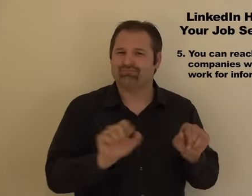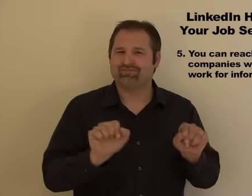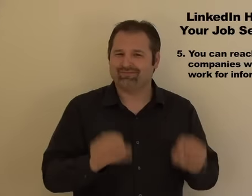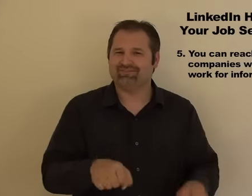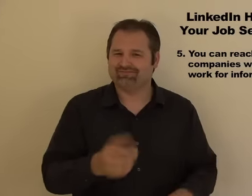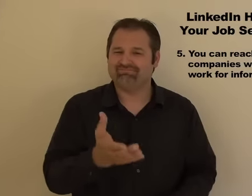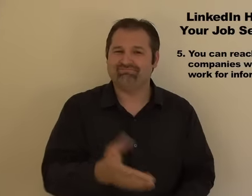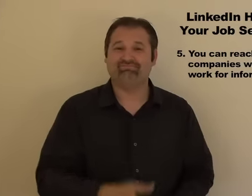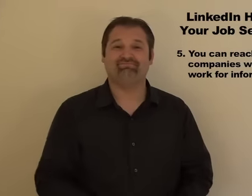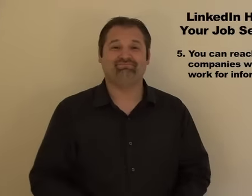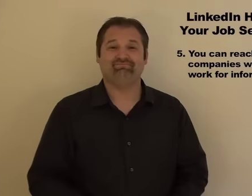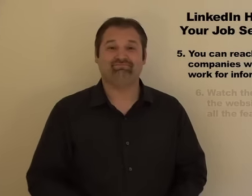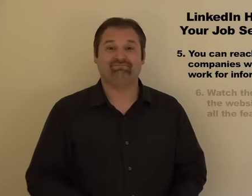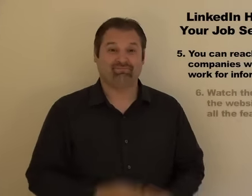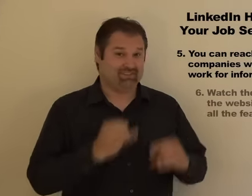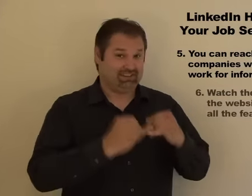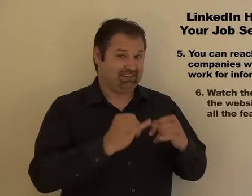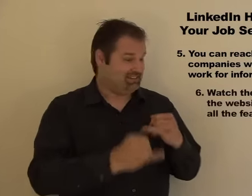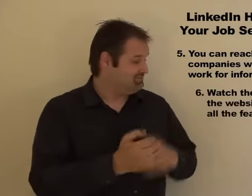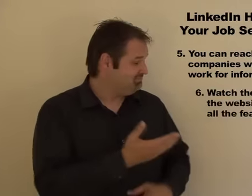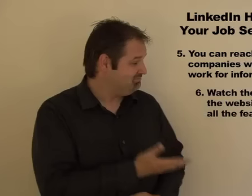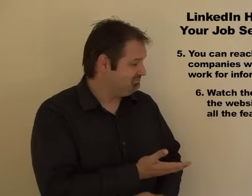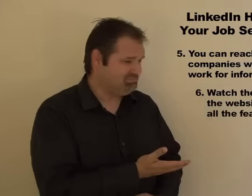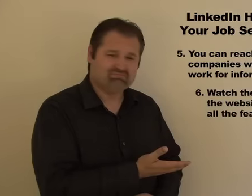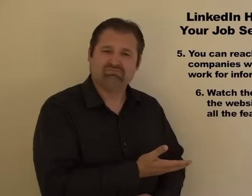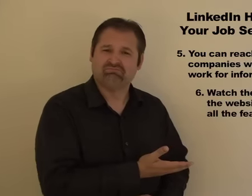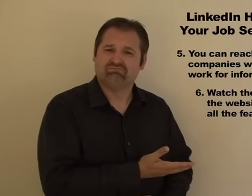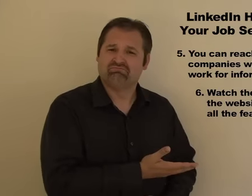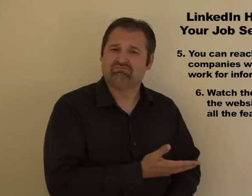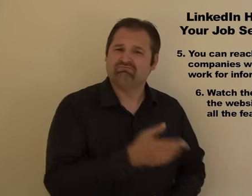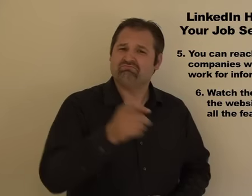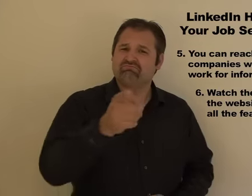And finally, watch the LinkedIn video for more information.